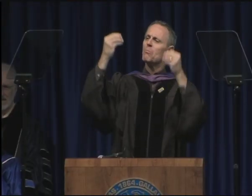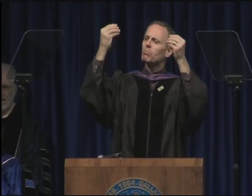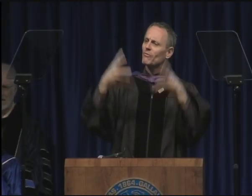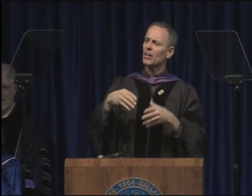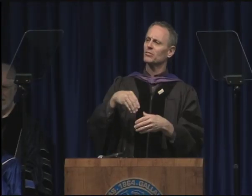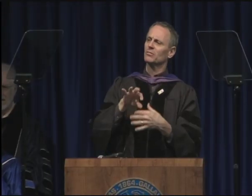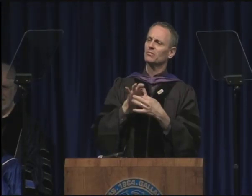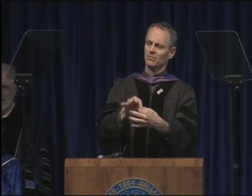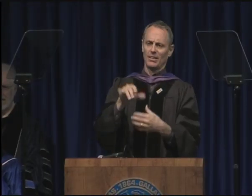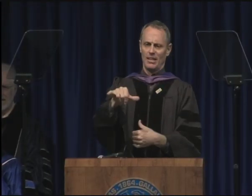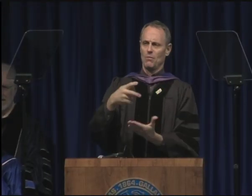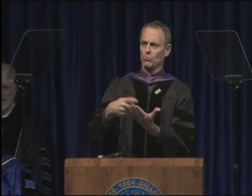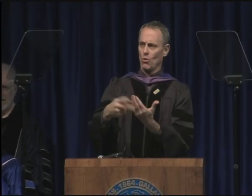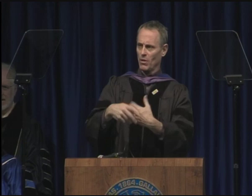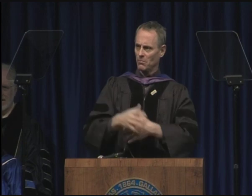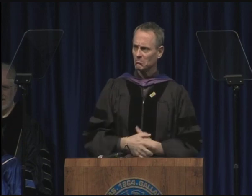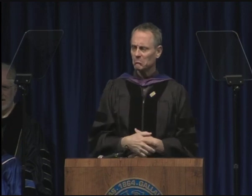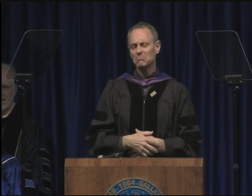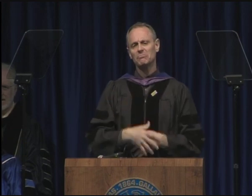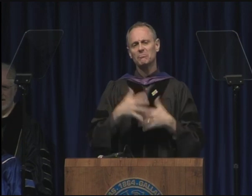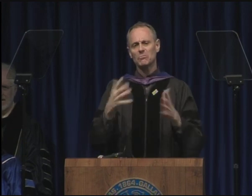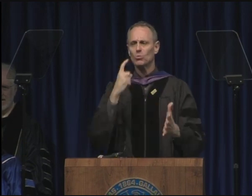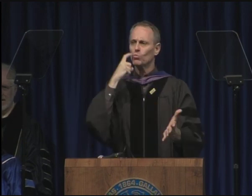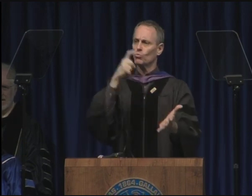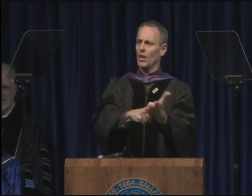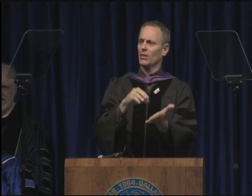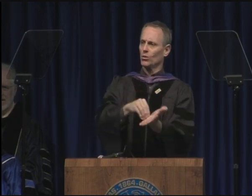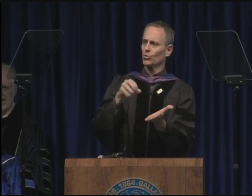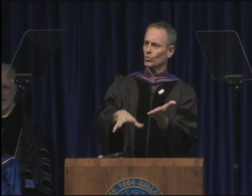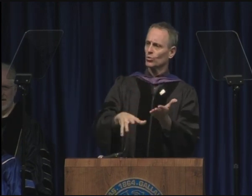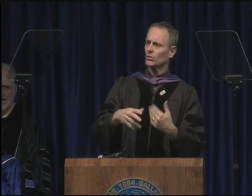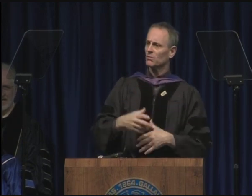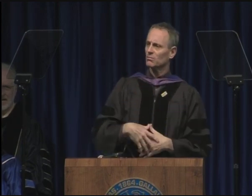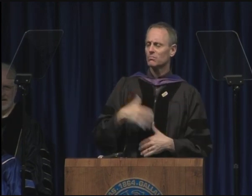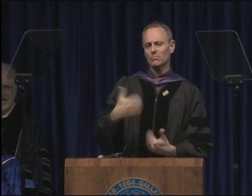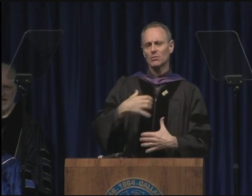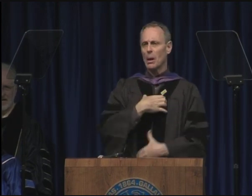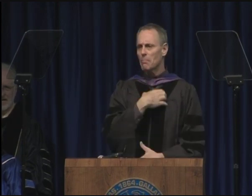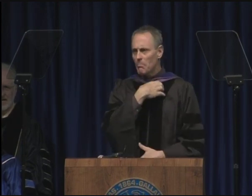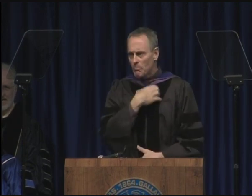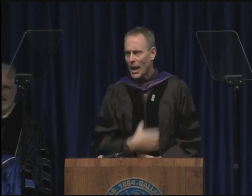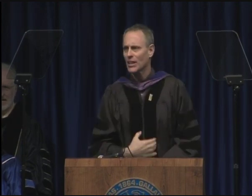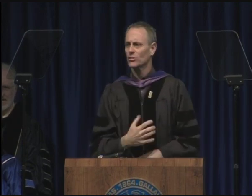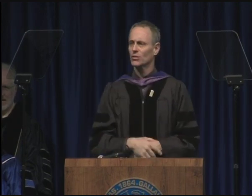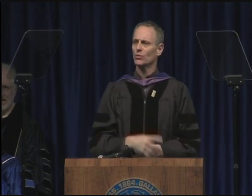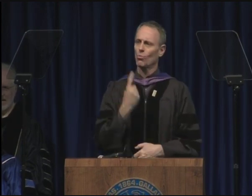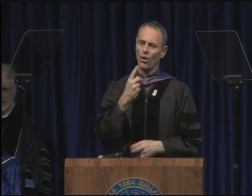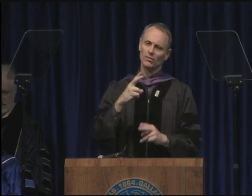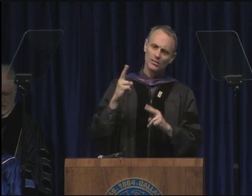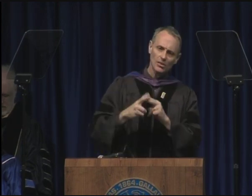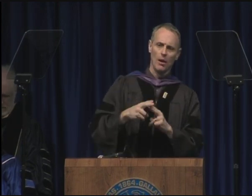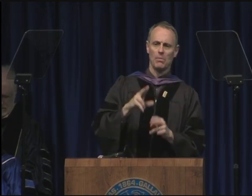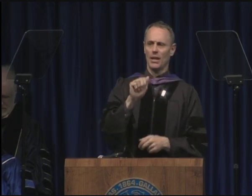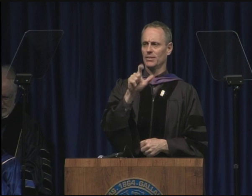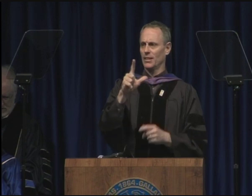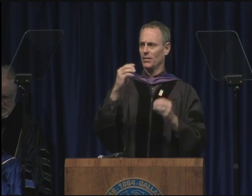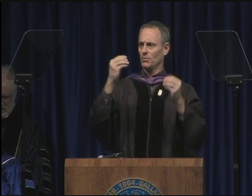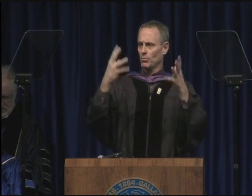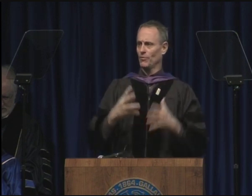For the second student, professors in our program have spoken very highly of her work. She's